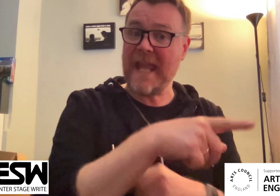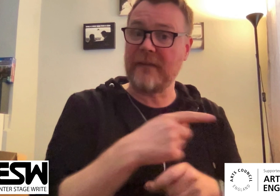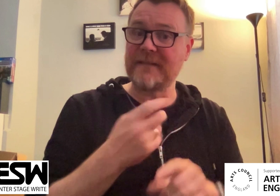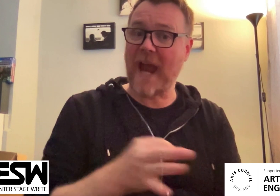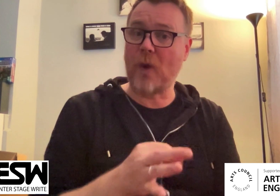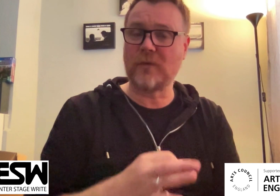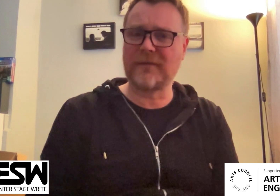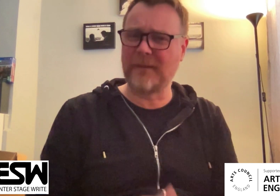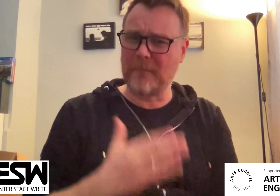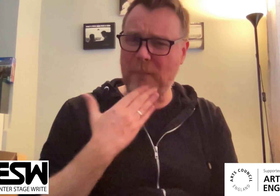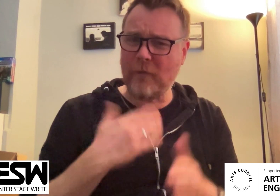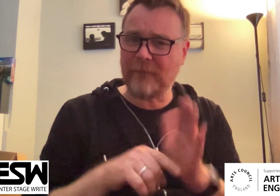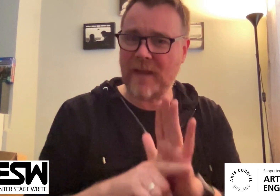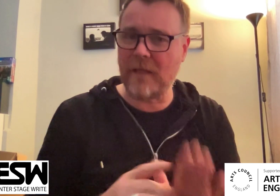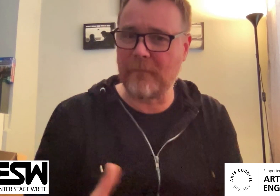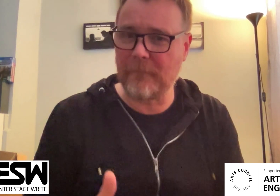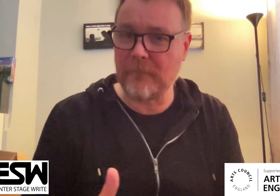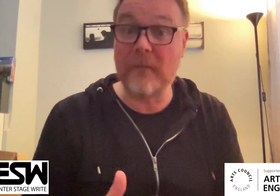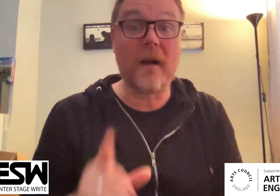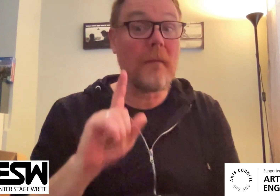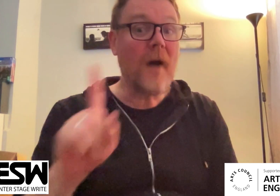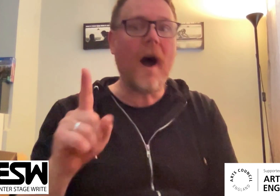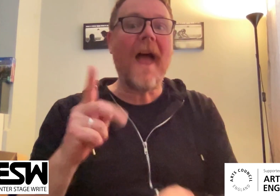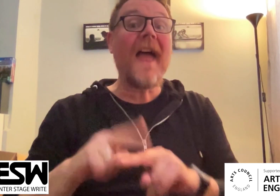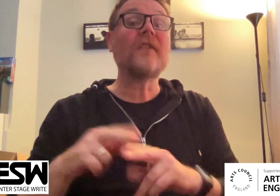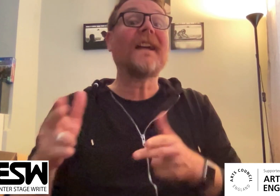he leaves town. That would be a very boring film.